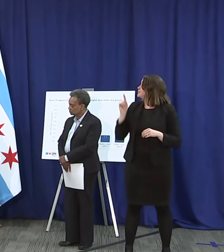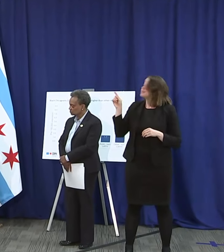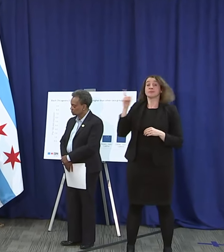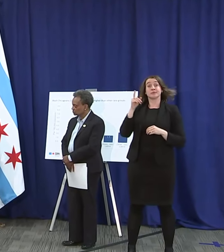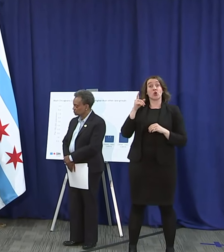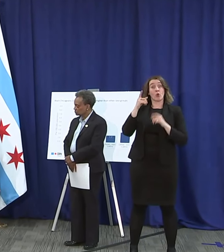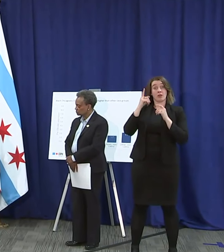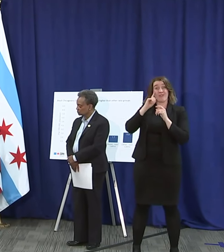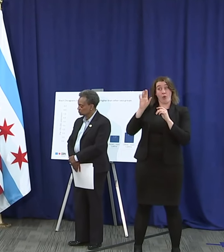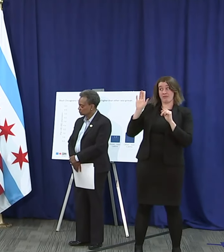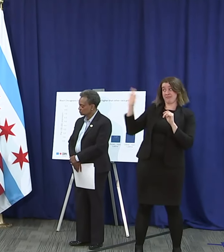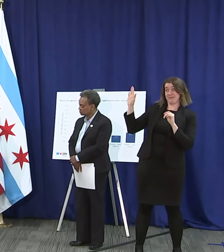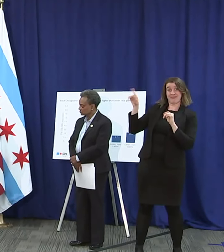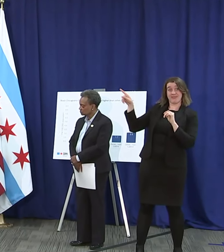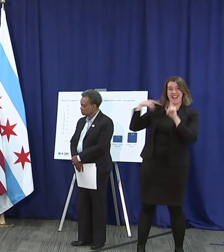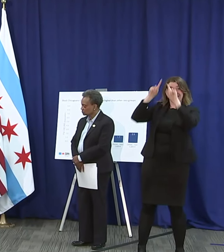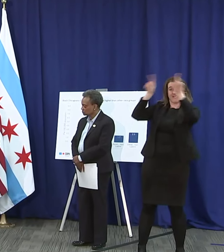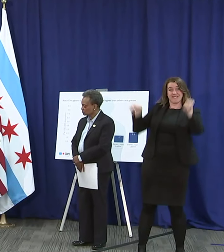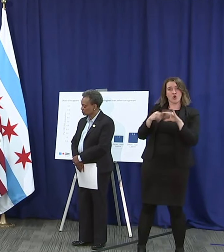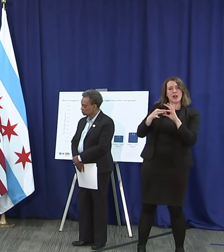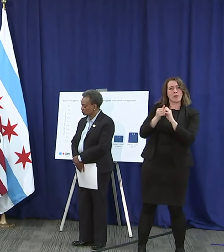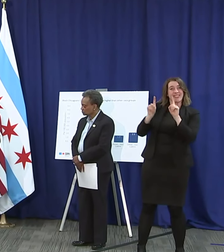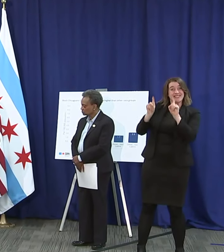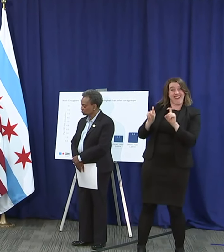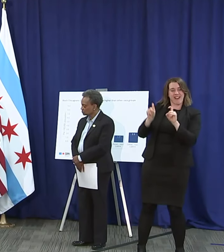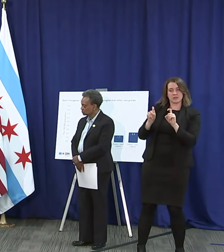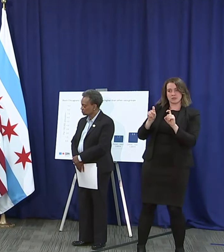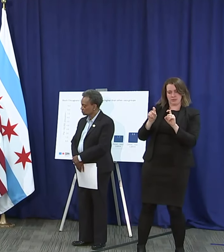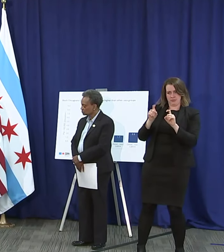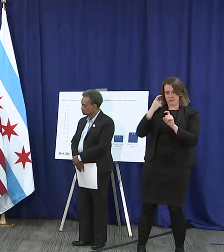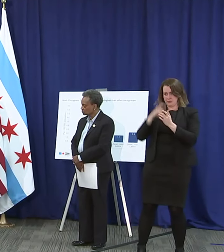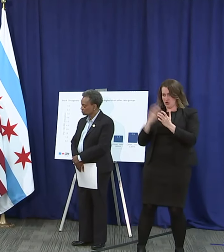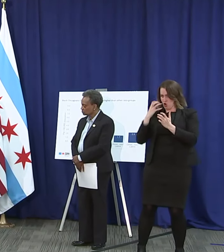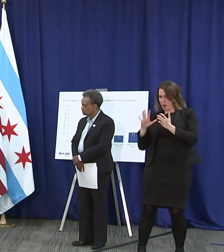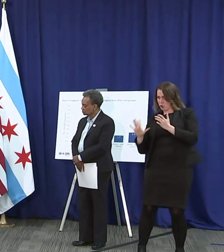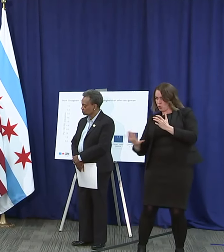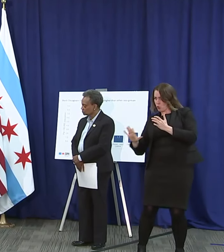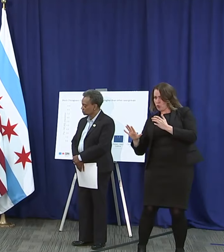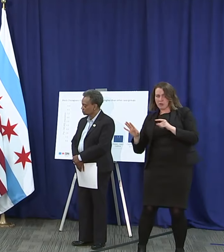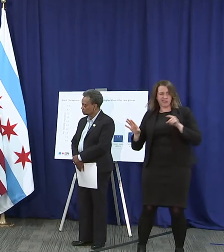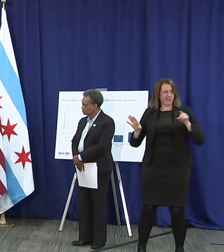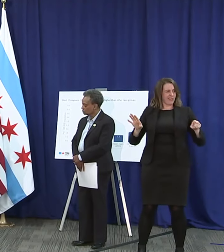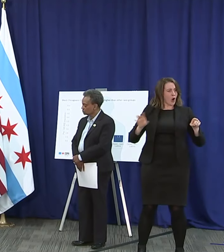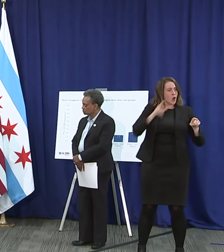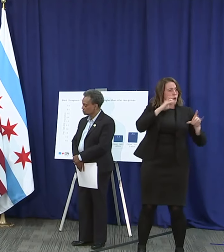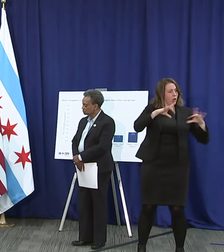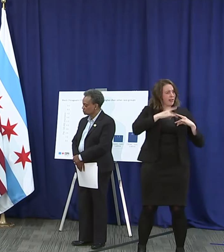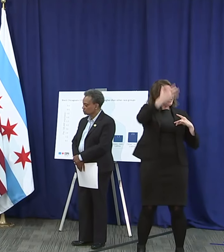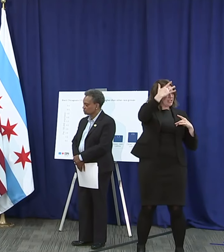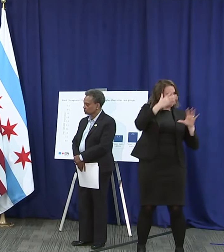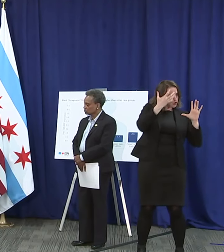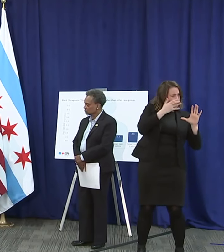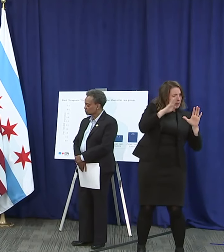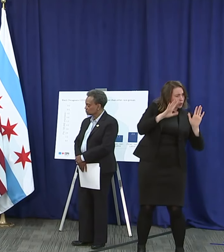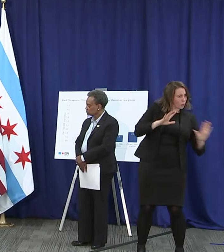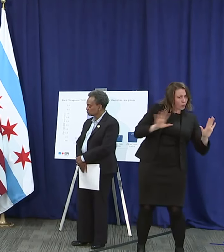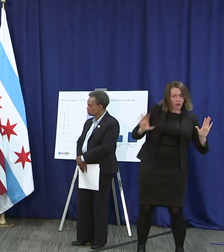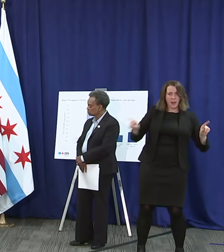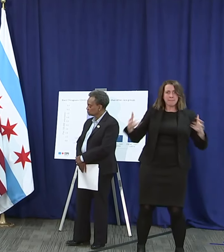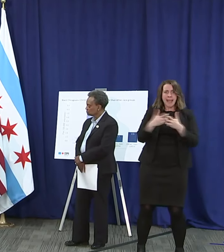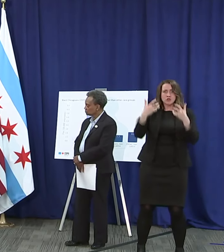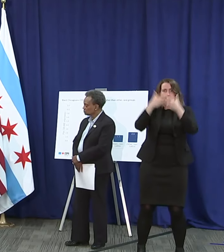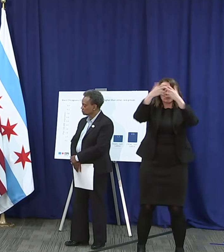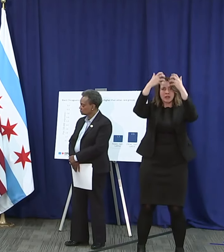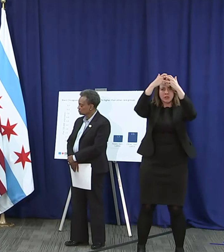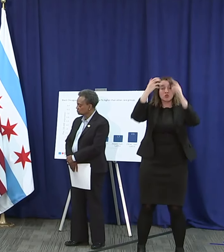more testing similar in the same areas where we've had more cases. And that's because all along, where we've seen cases